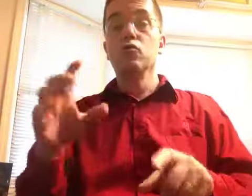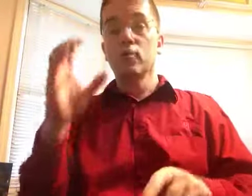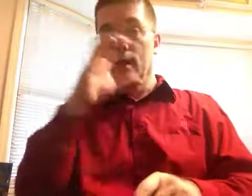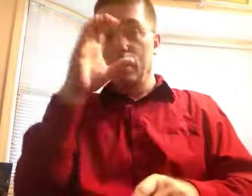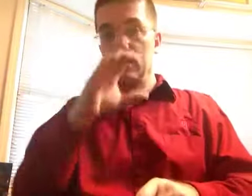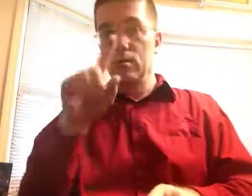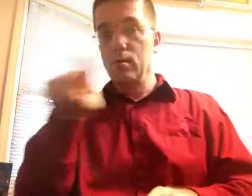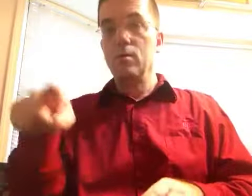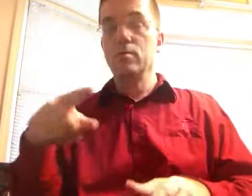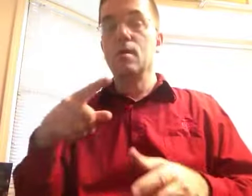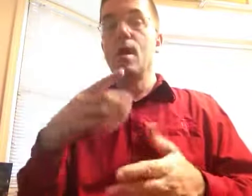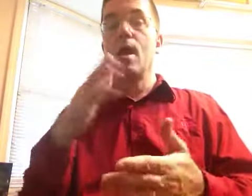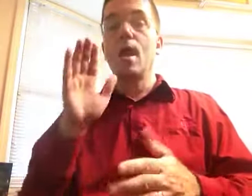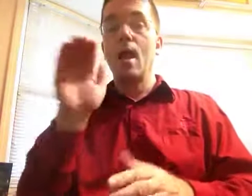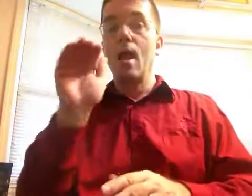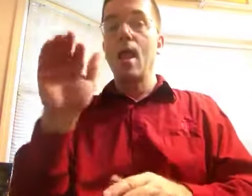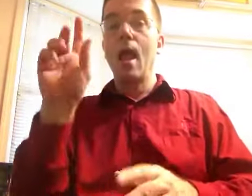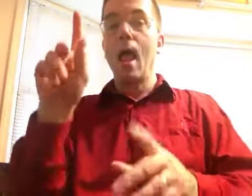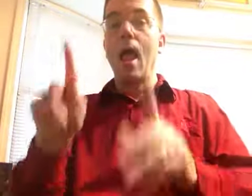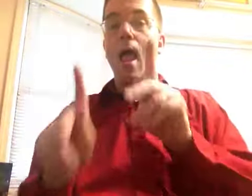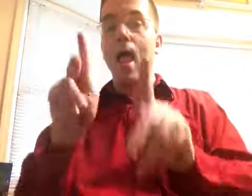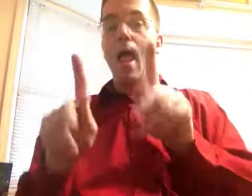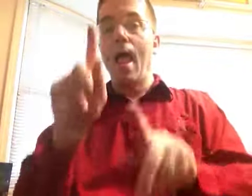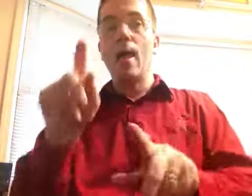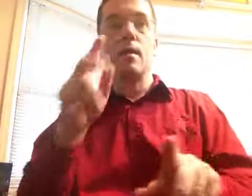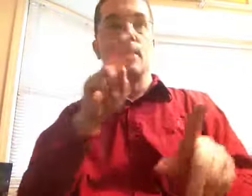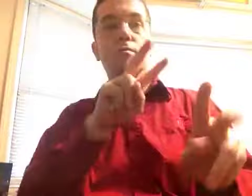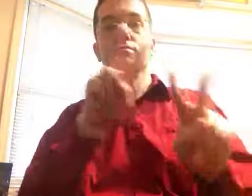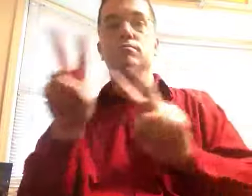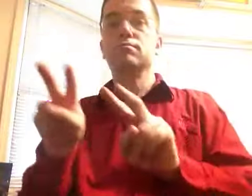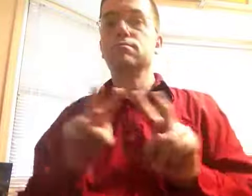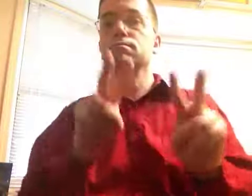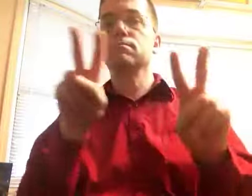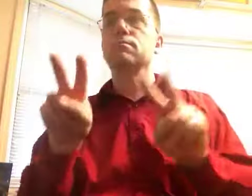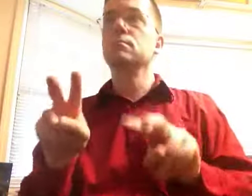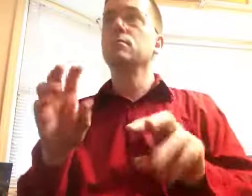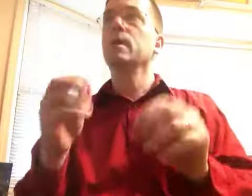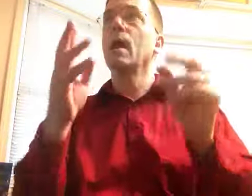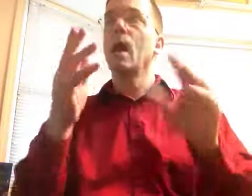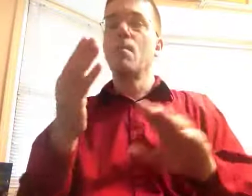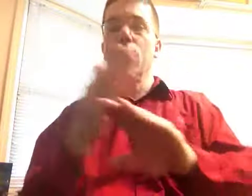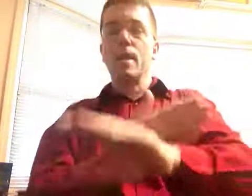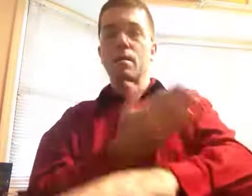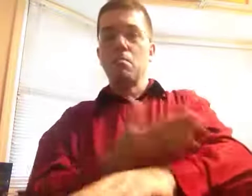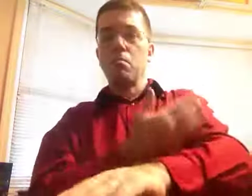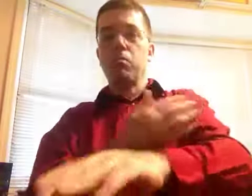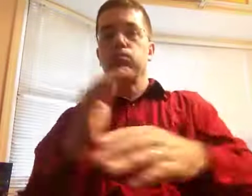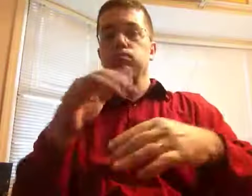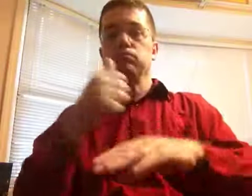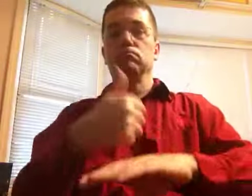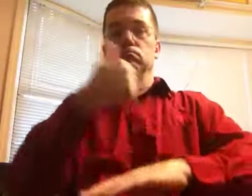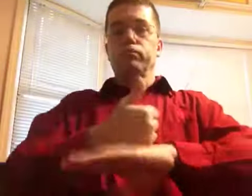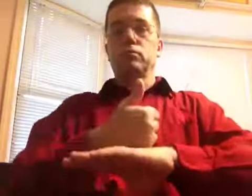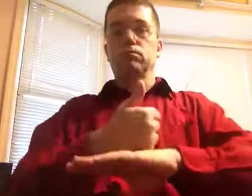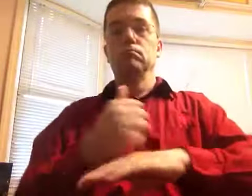out and just really go riding around. Let's look and see how many places do we see a framing package going up in the